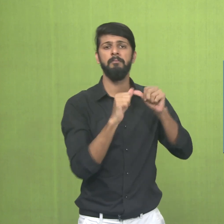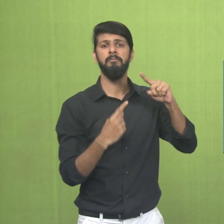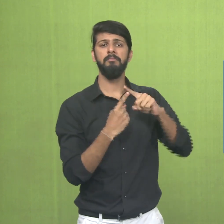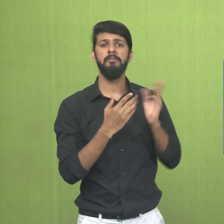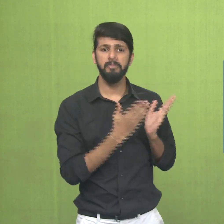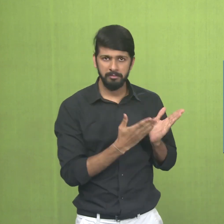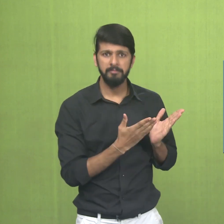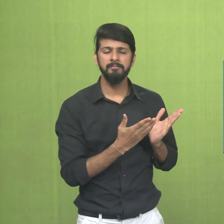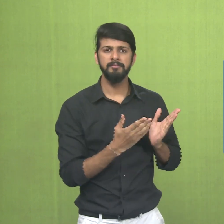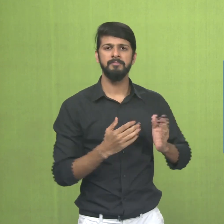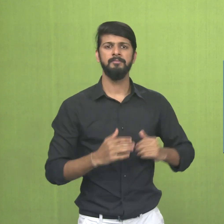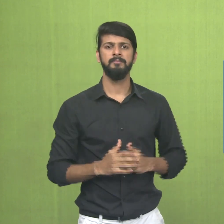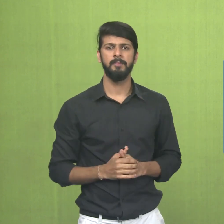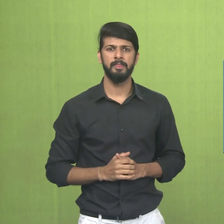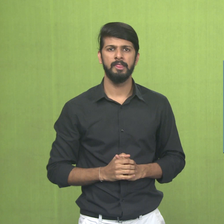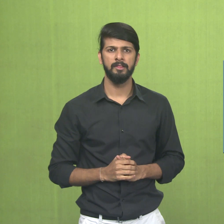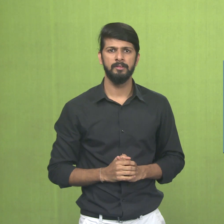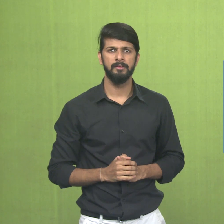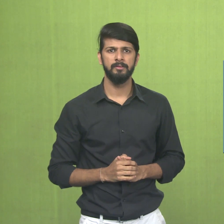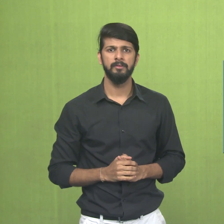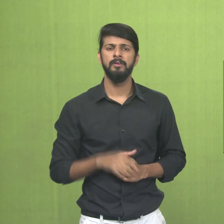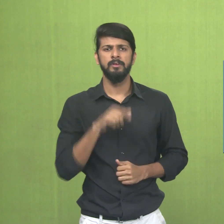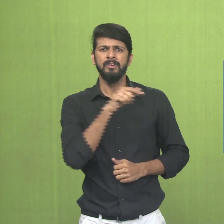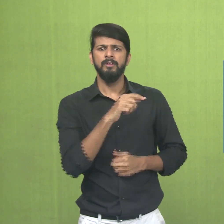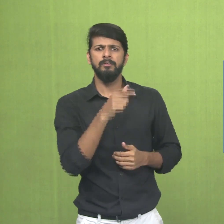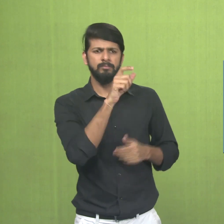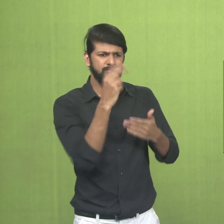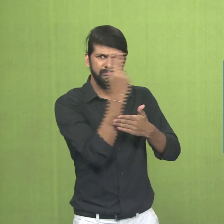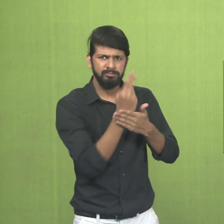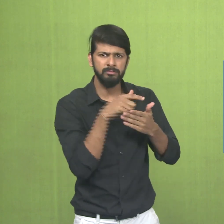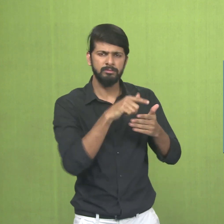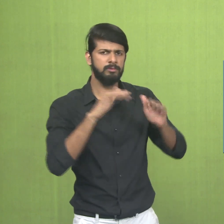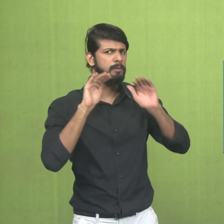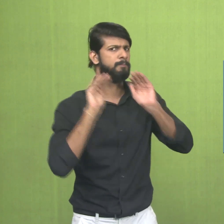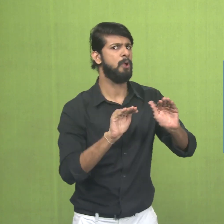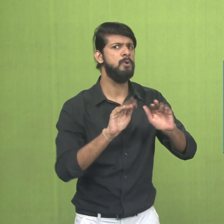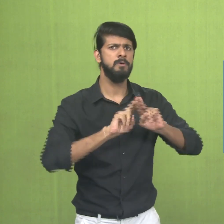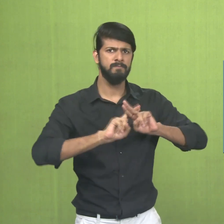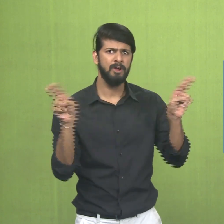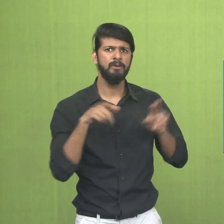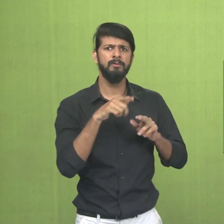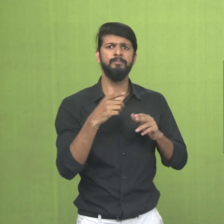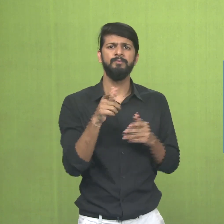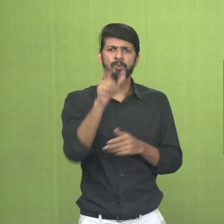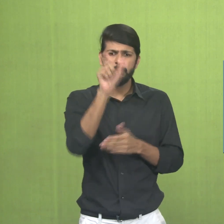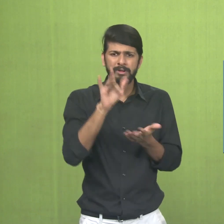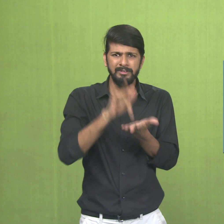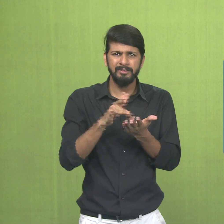established this organization. Abanindranath Tagore is the person behind